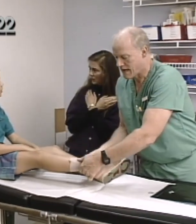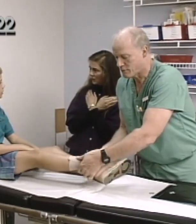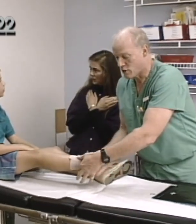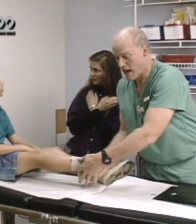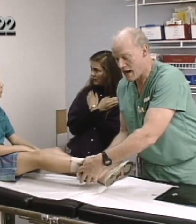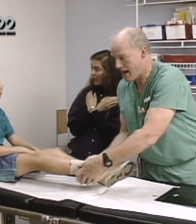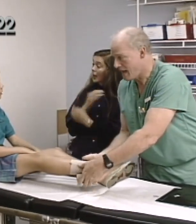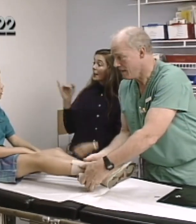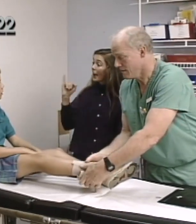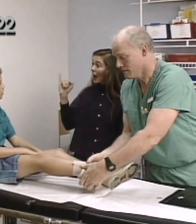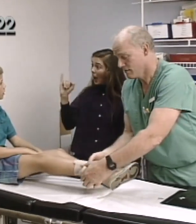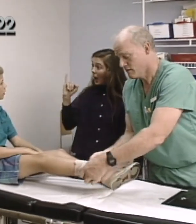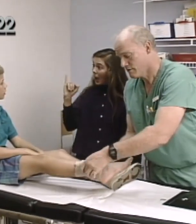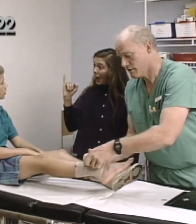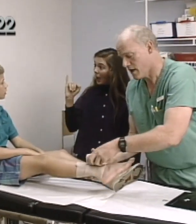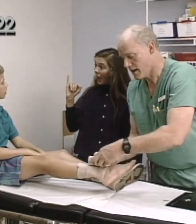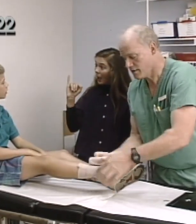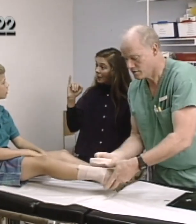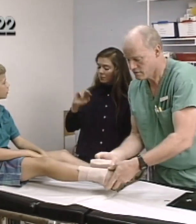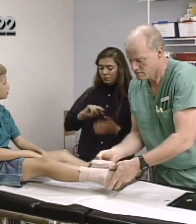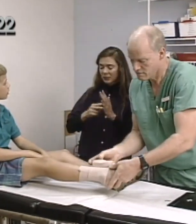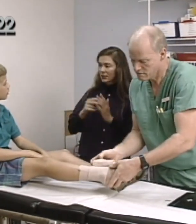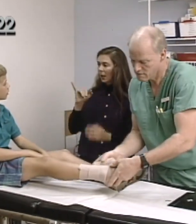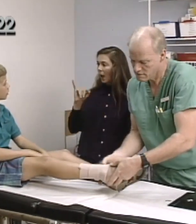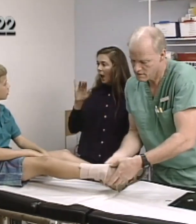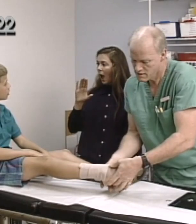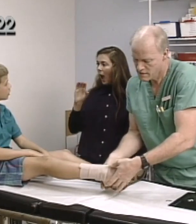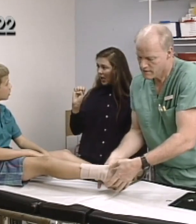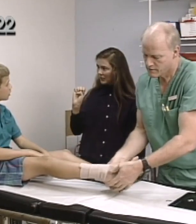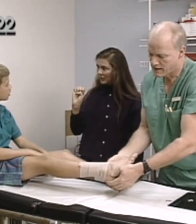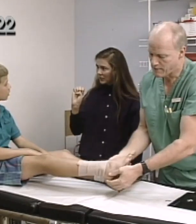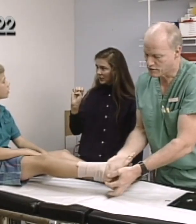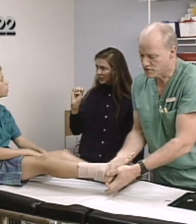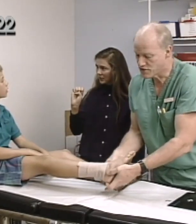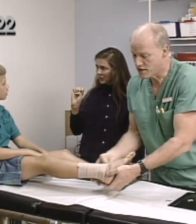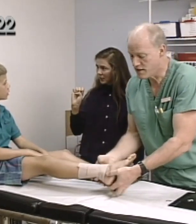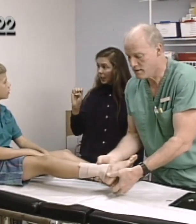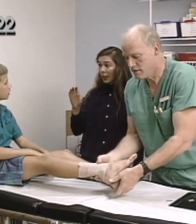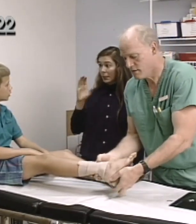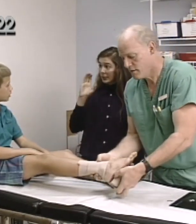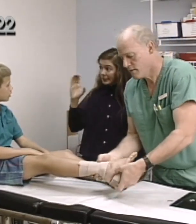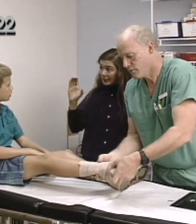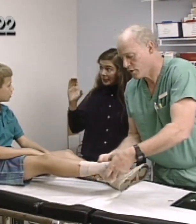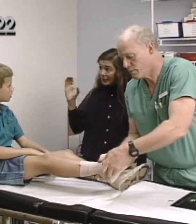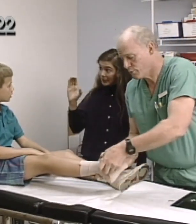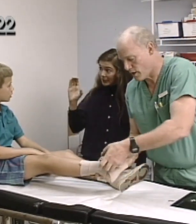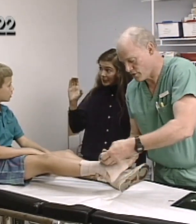capital I for ice, capital C for compression,